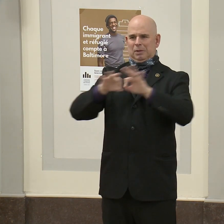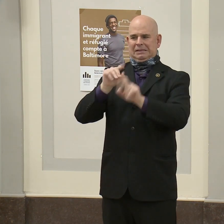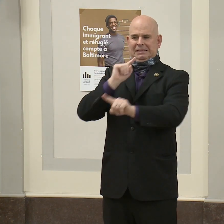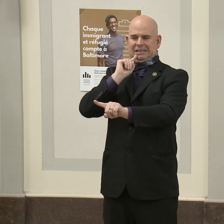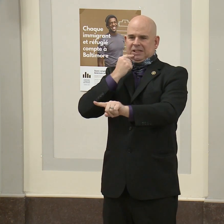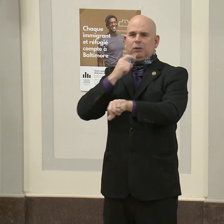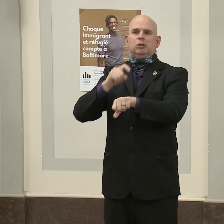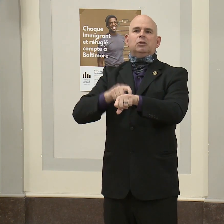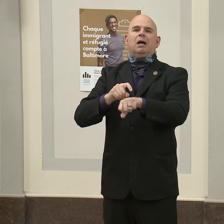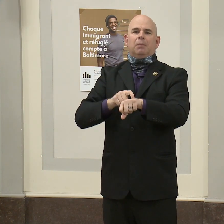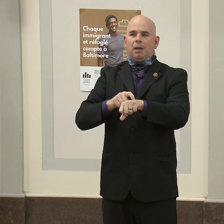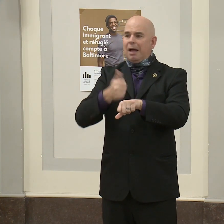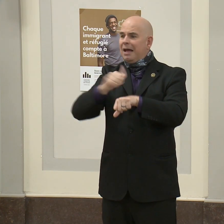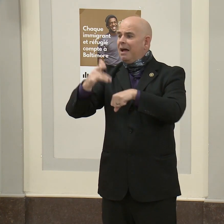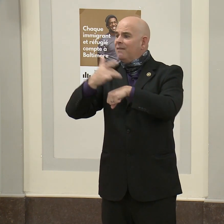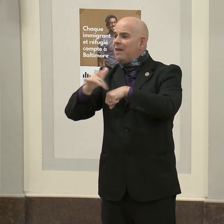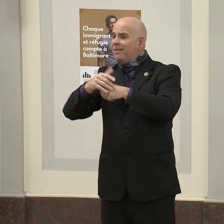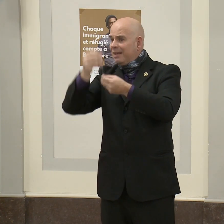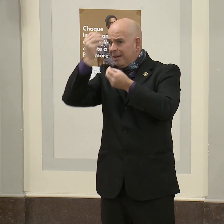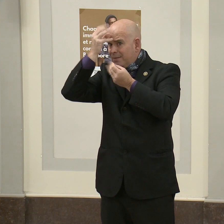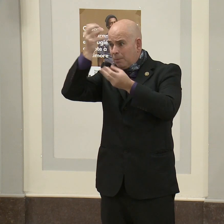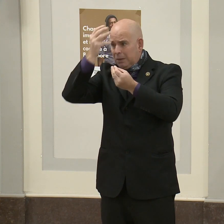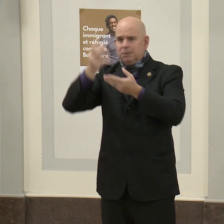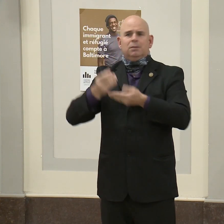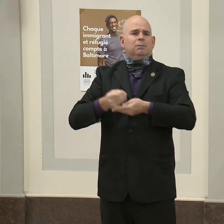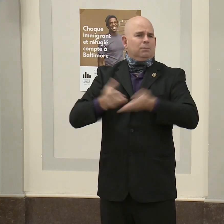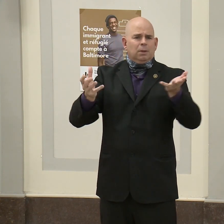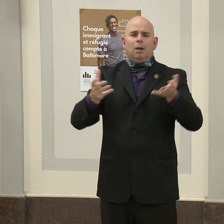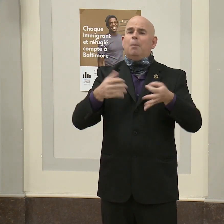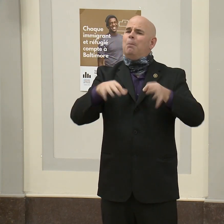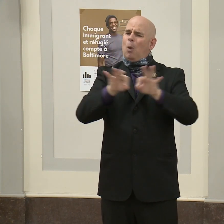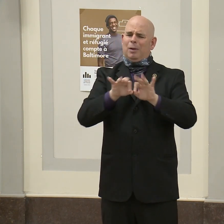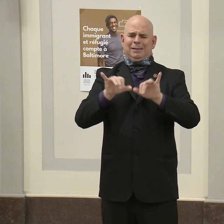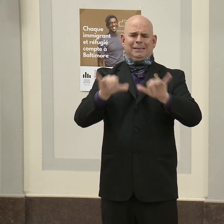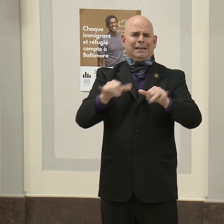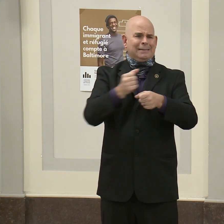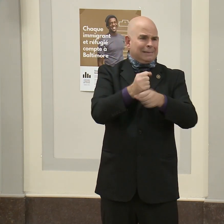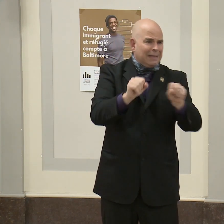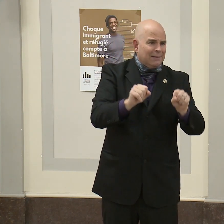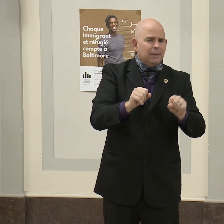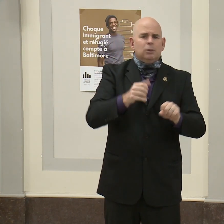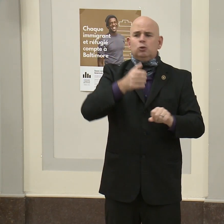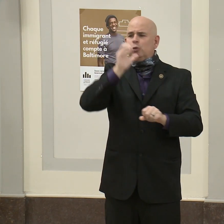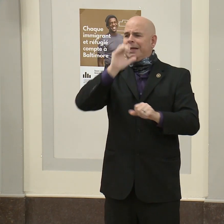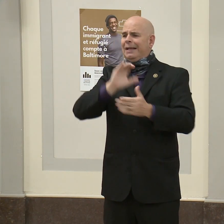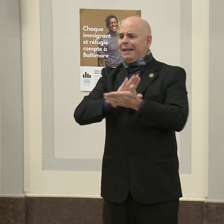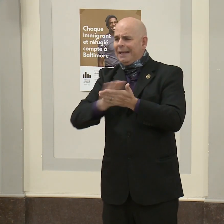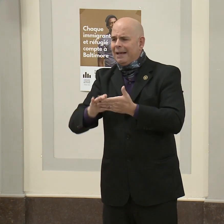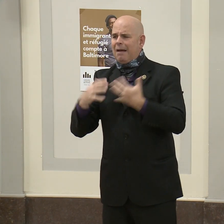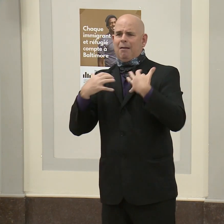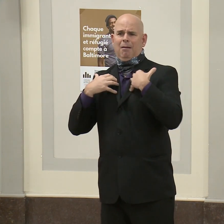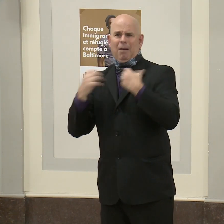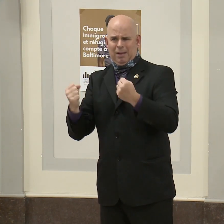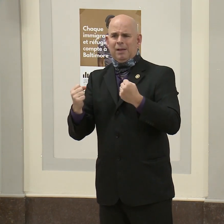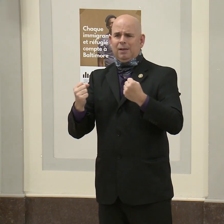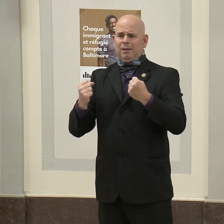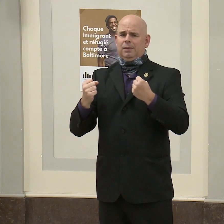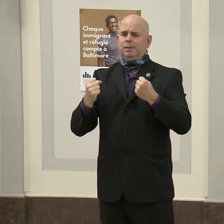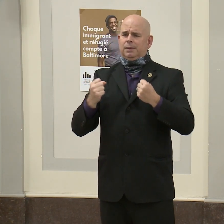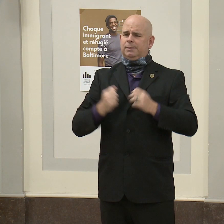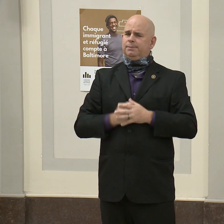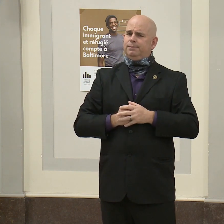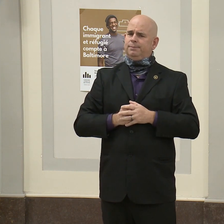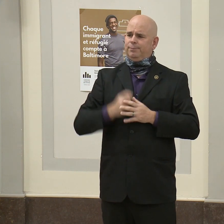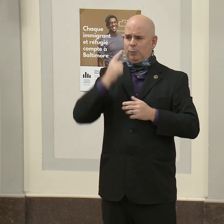ensure clean and safe drinking water is available and affordable for all of our residents. The discount program will provide the